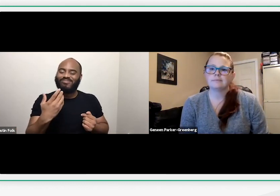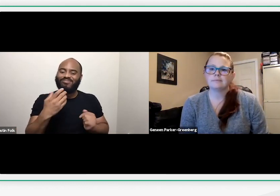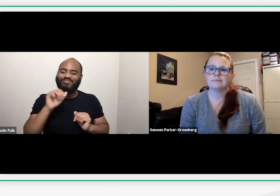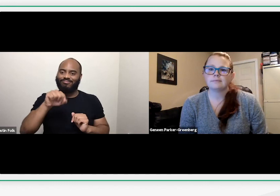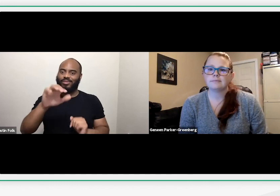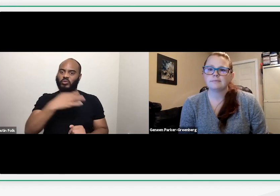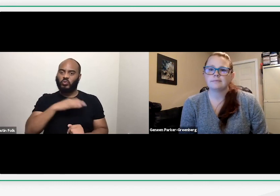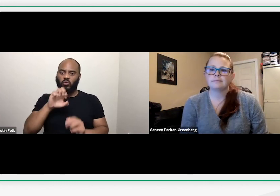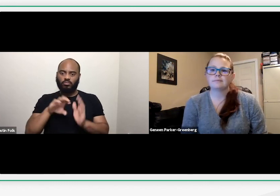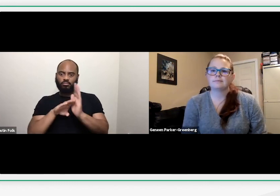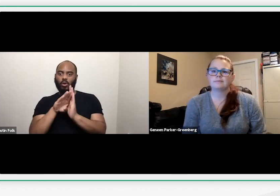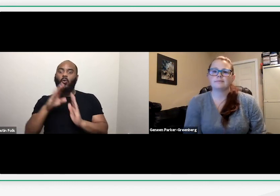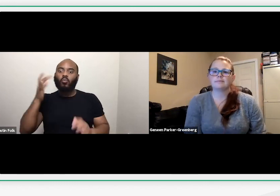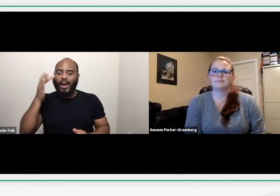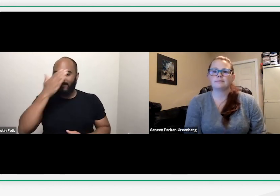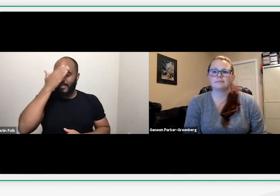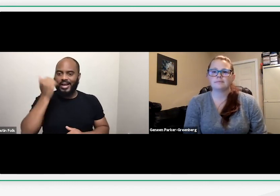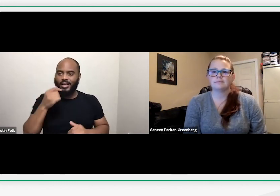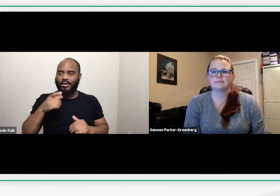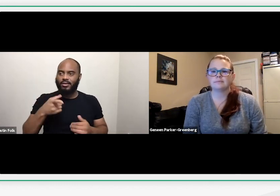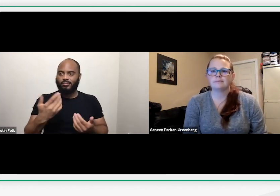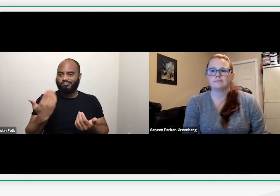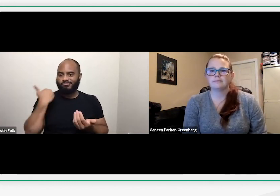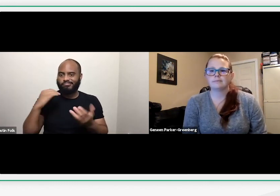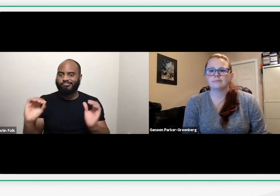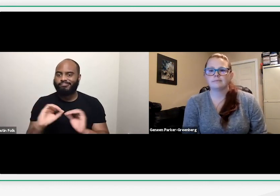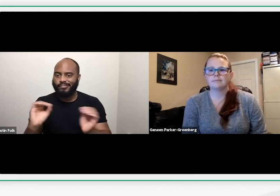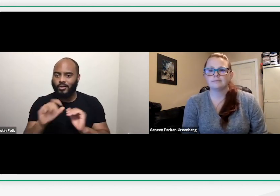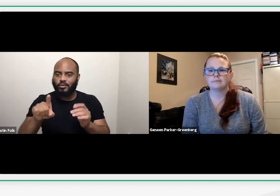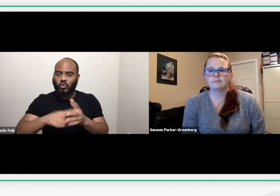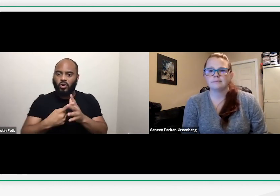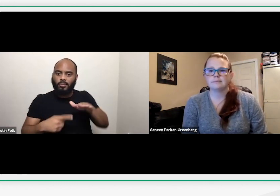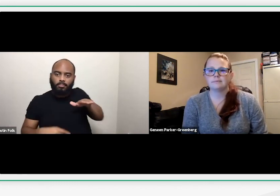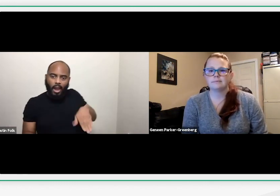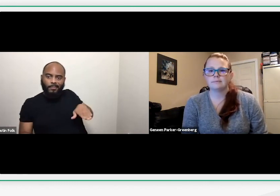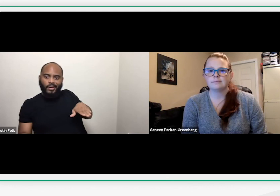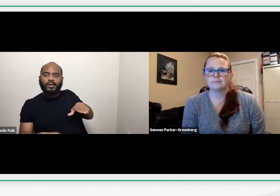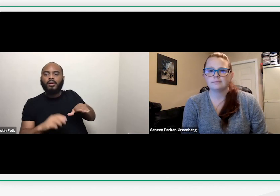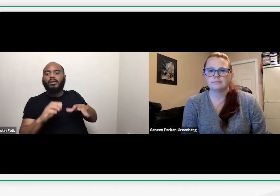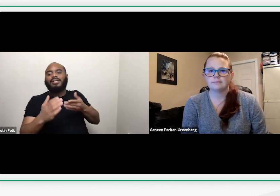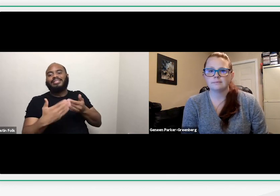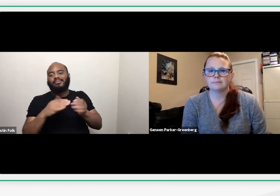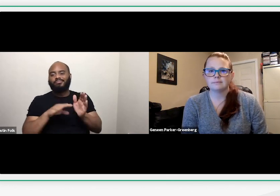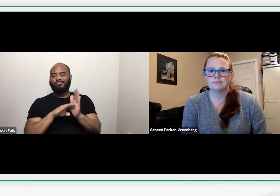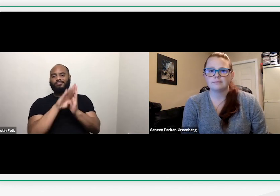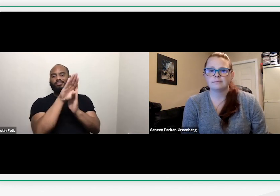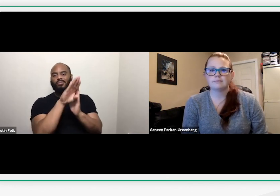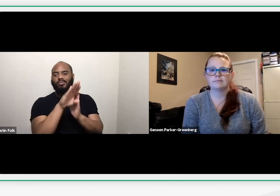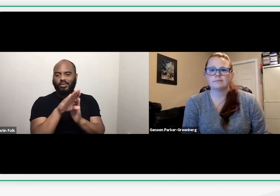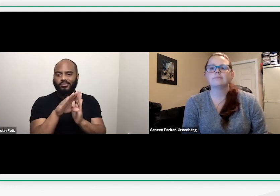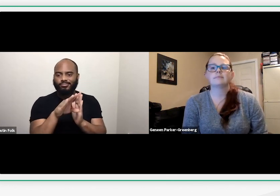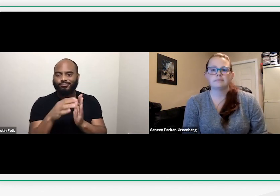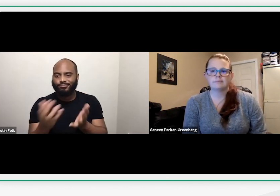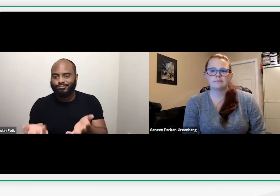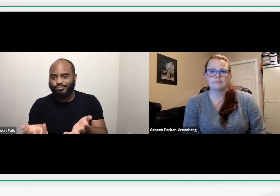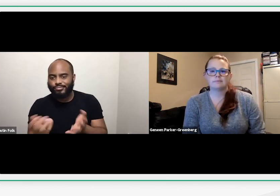And this is Justin. Also, to add to that, yeah, your credit score will rise a bit because you didn't have any credit. So you started